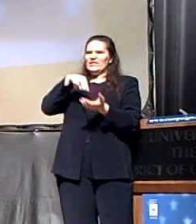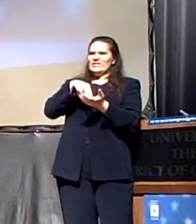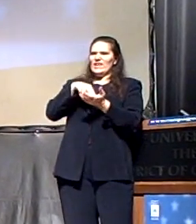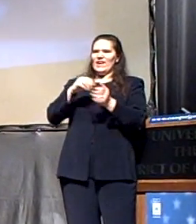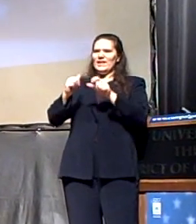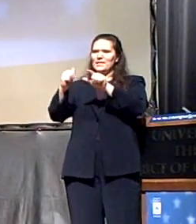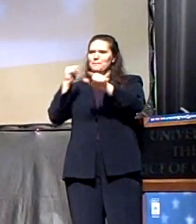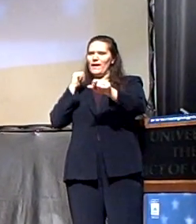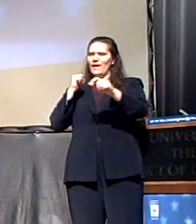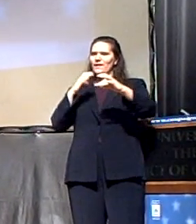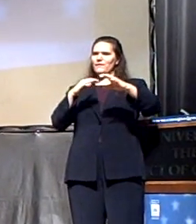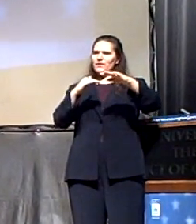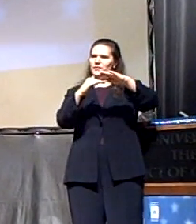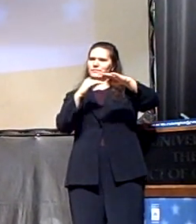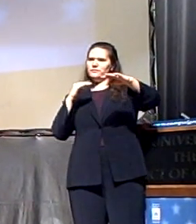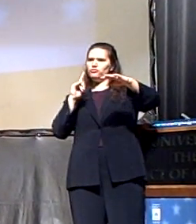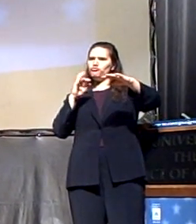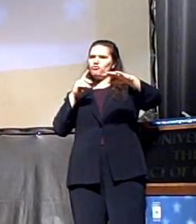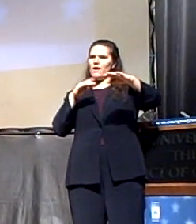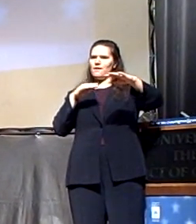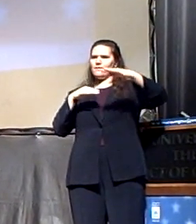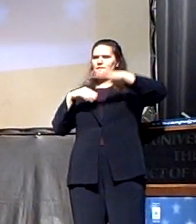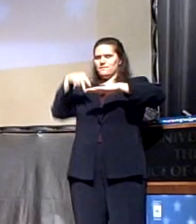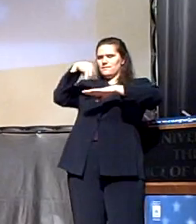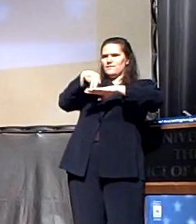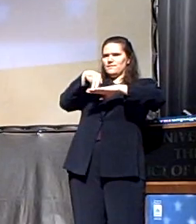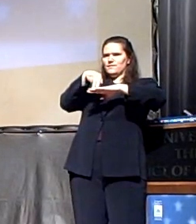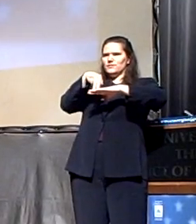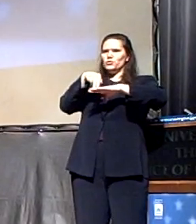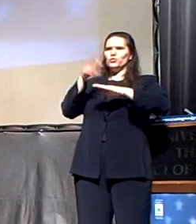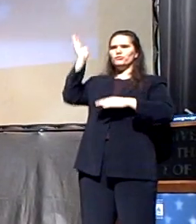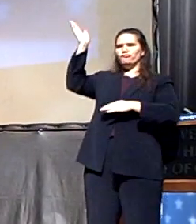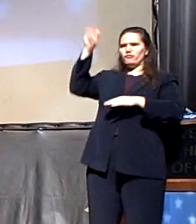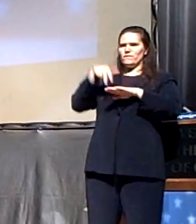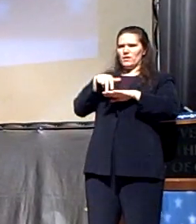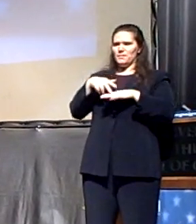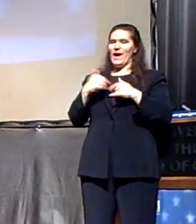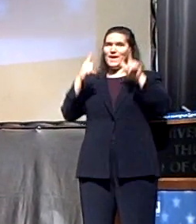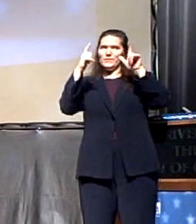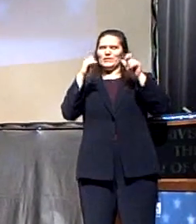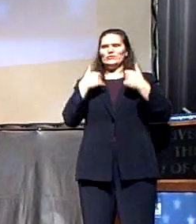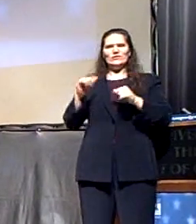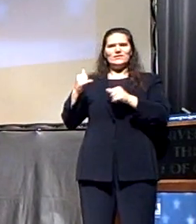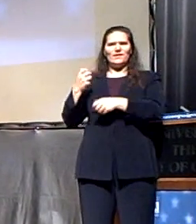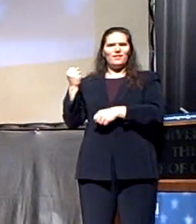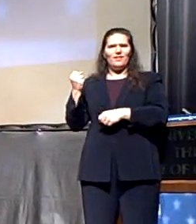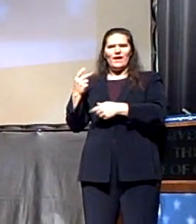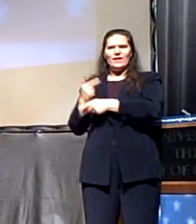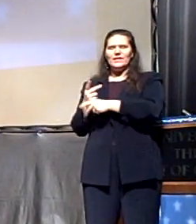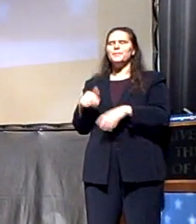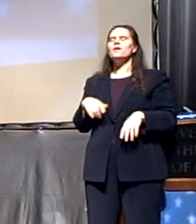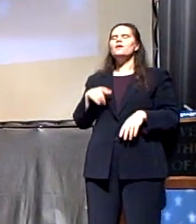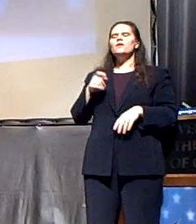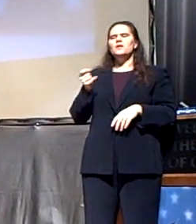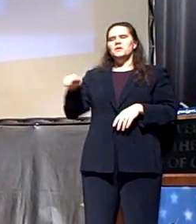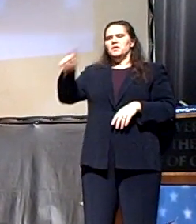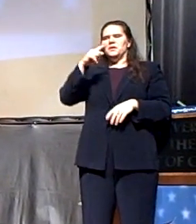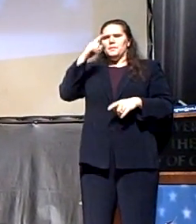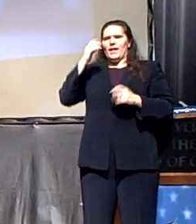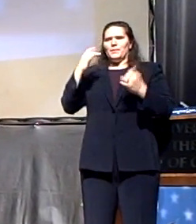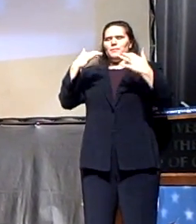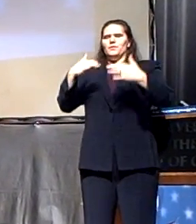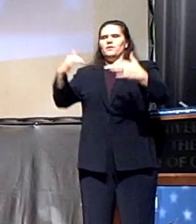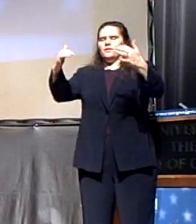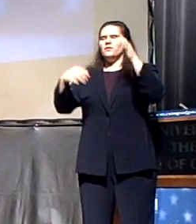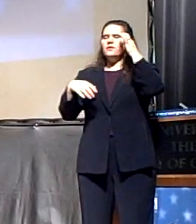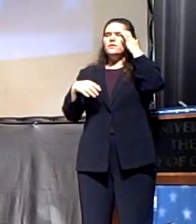him. And there were a couple thousand blacks in the audience, and he announced that Dr. King had been